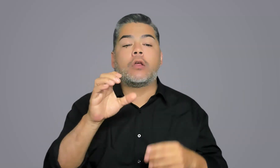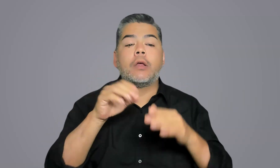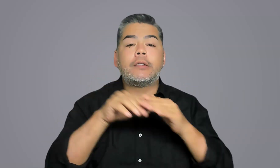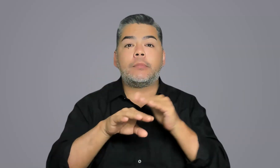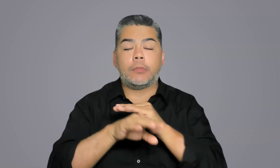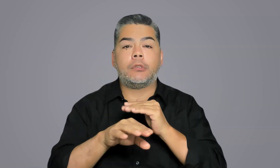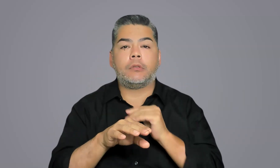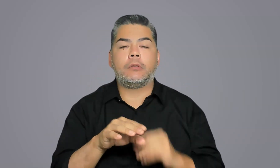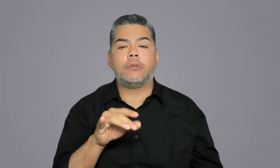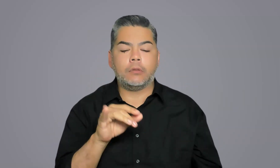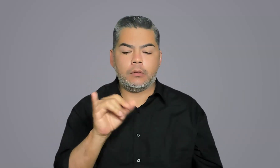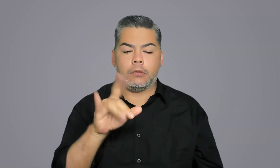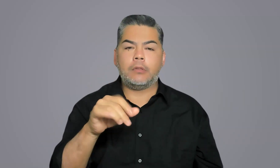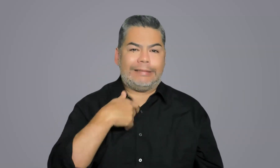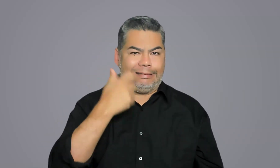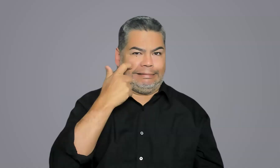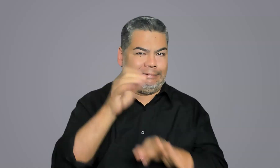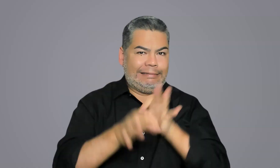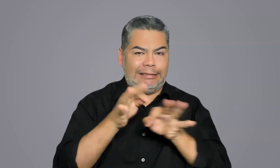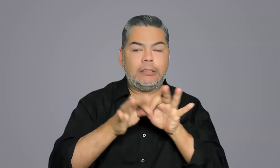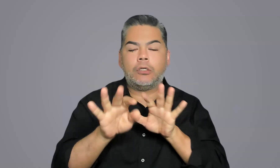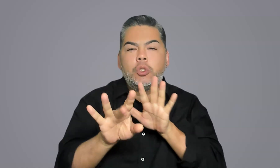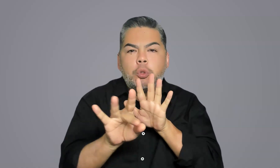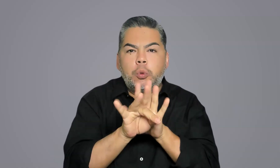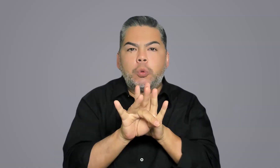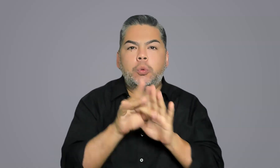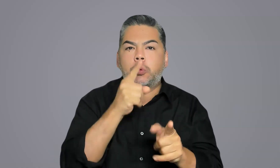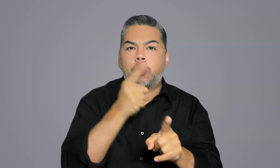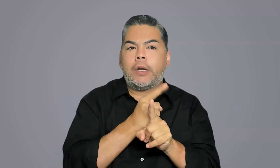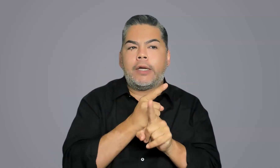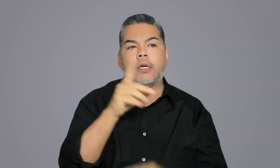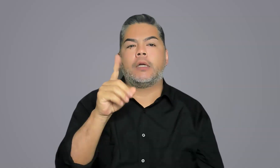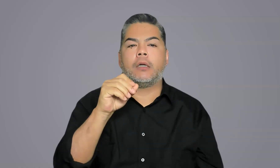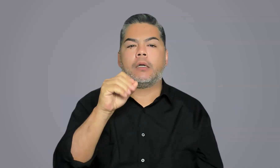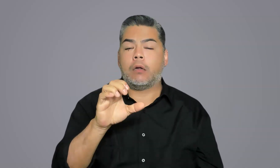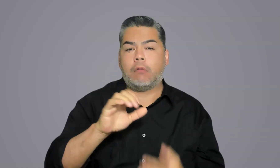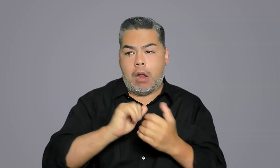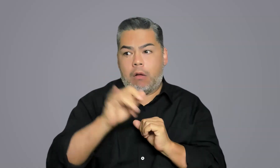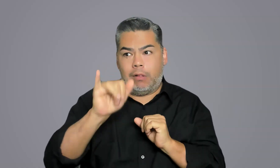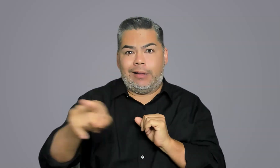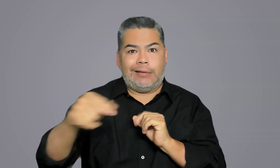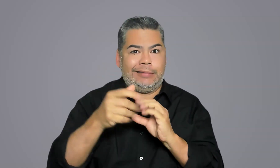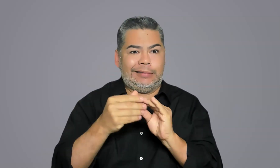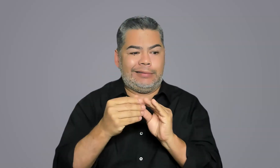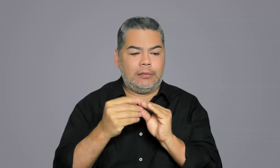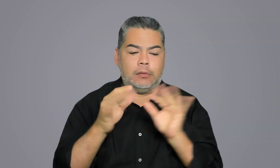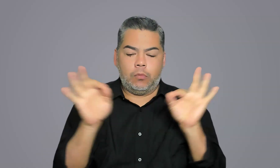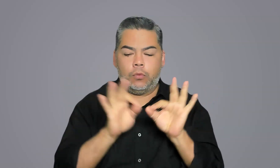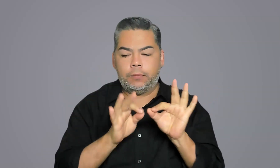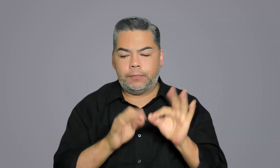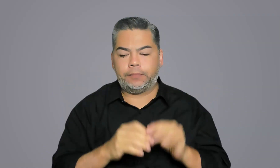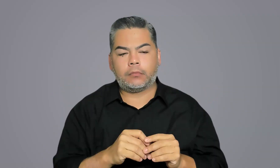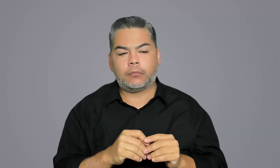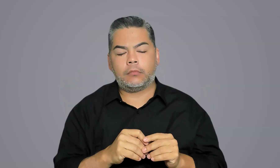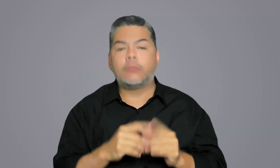agenda, we're going to start with choosing the right document format, and we're going to think about how that's really, really important. A lot of people question when I do